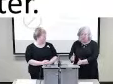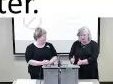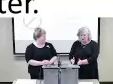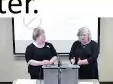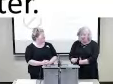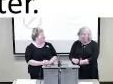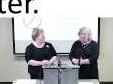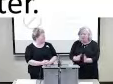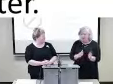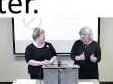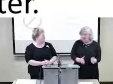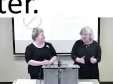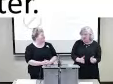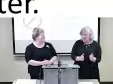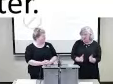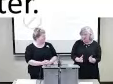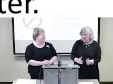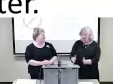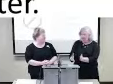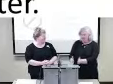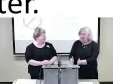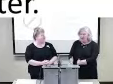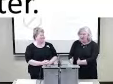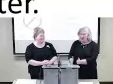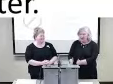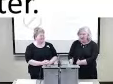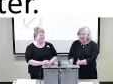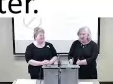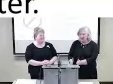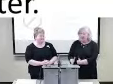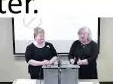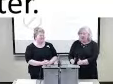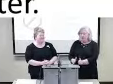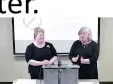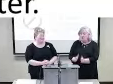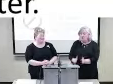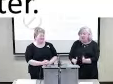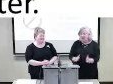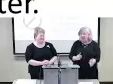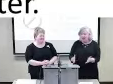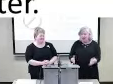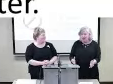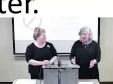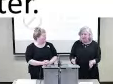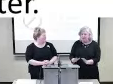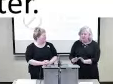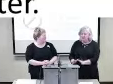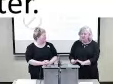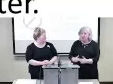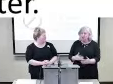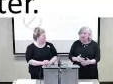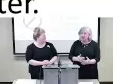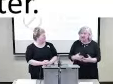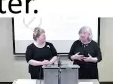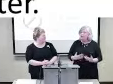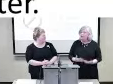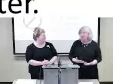do this chore but you also know you need to study have your not now list that way you will accomplish everything but